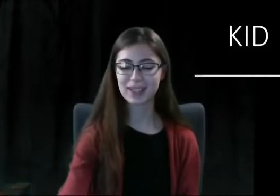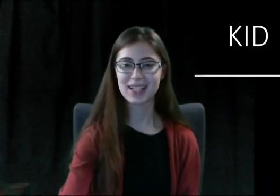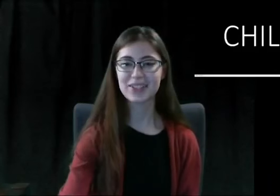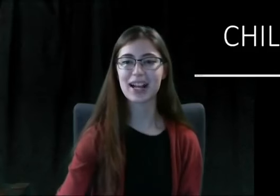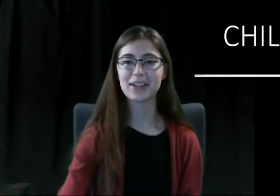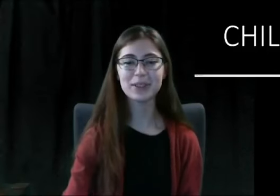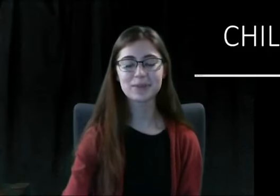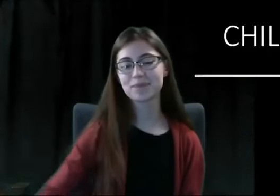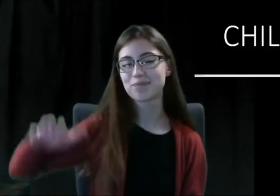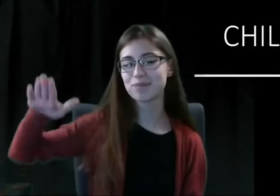child,